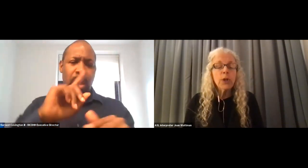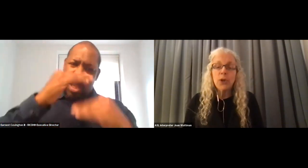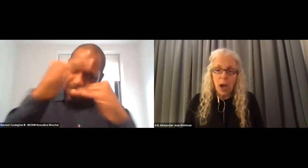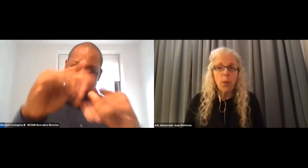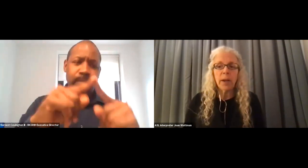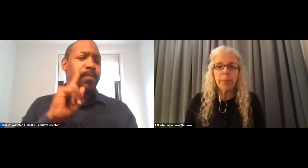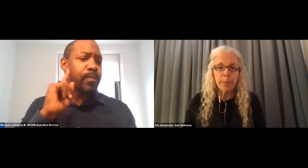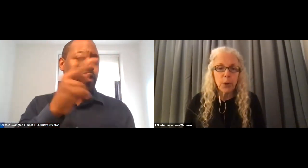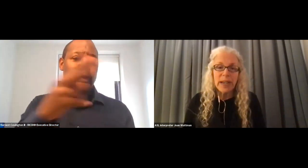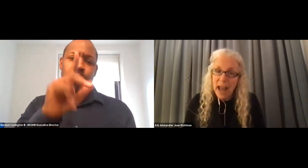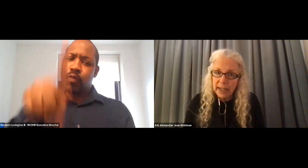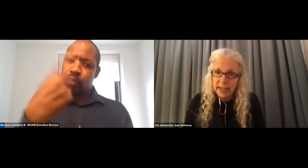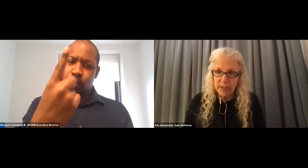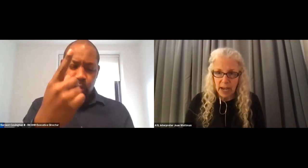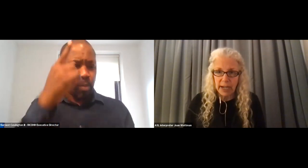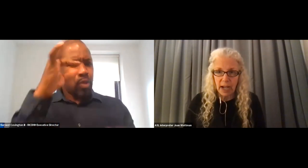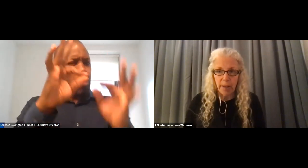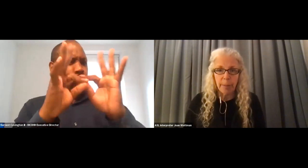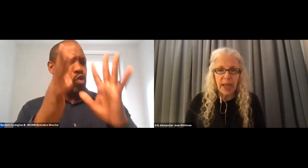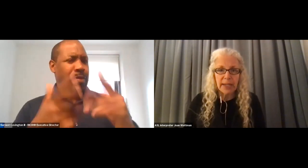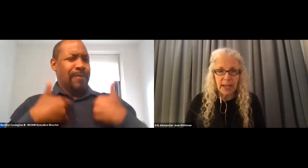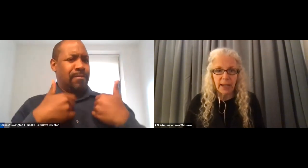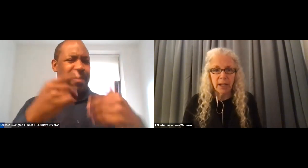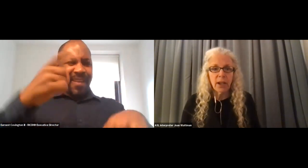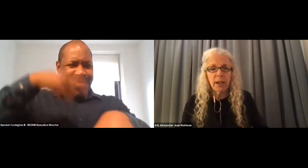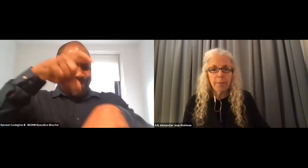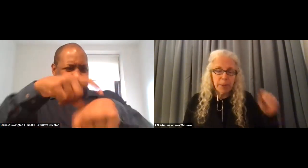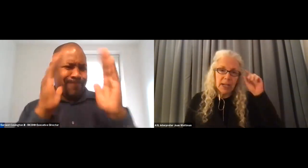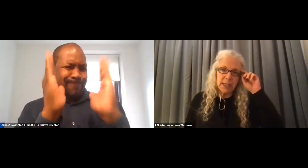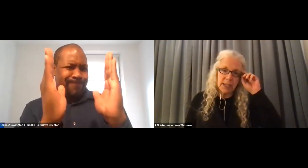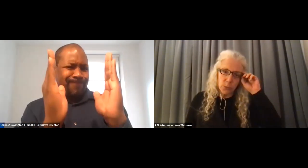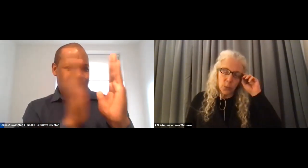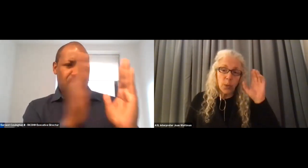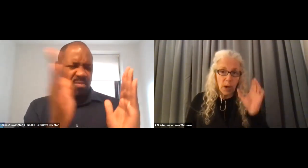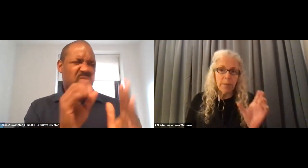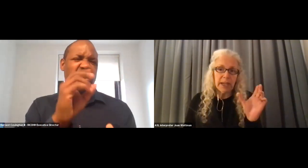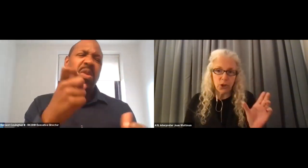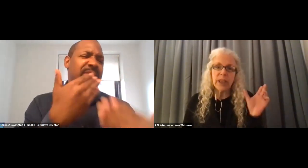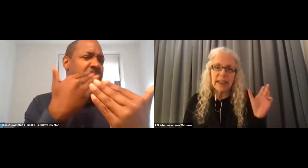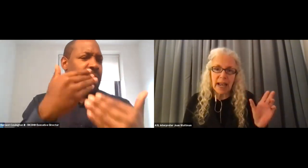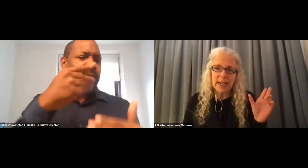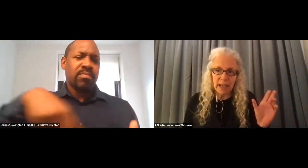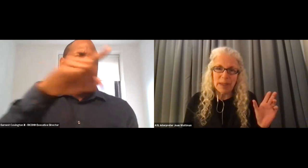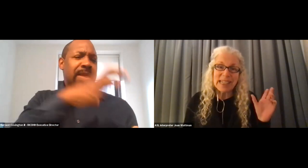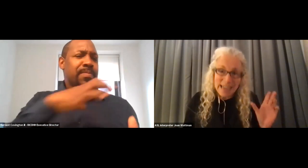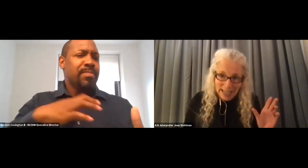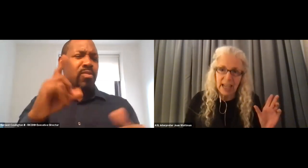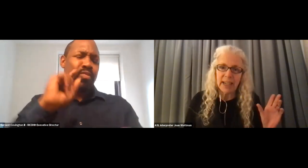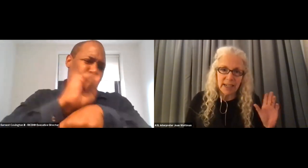do not want people who are not deaf signing up that day, because we want to make sure that that time is dedicated to deaf